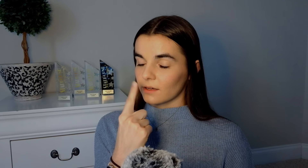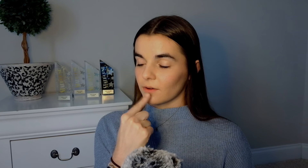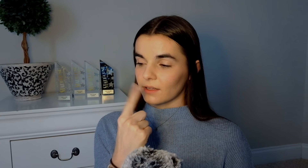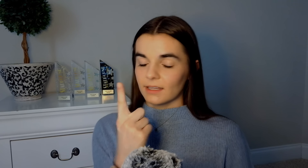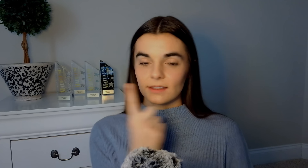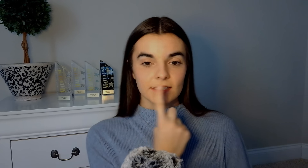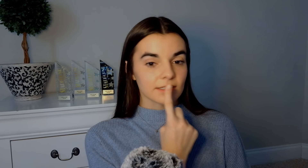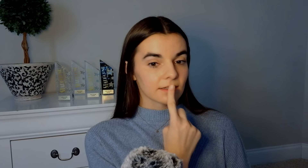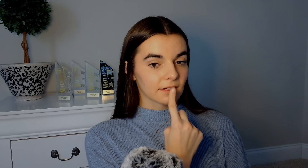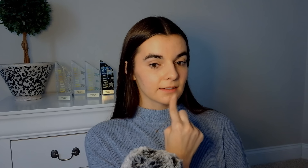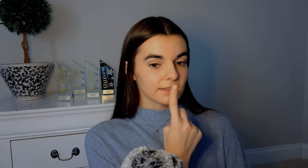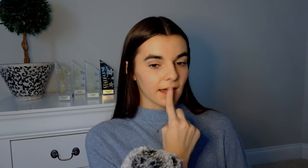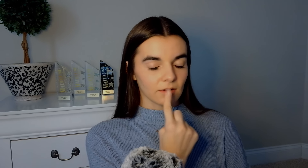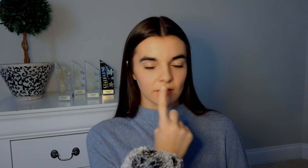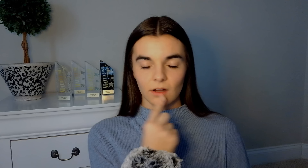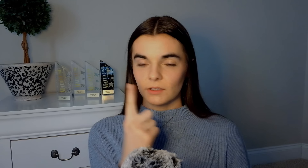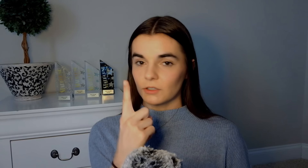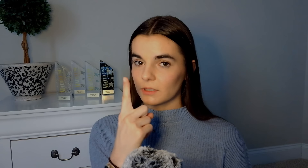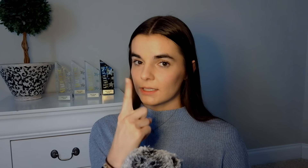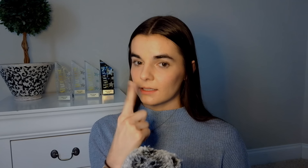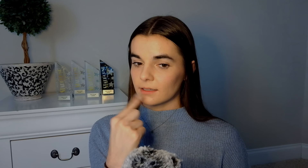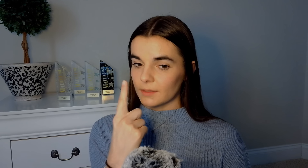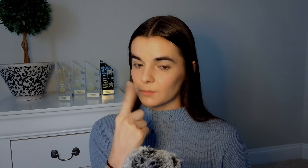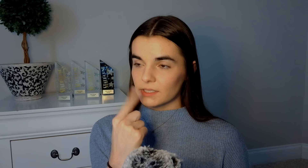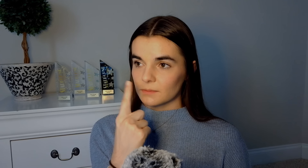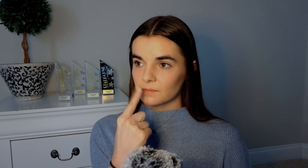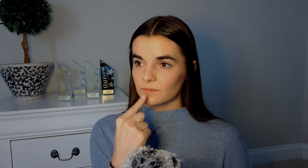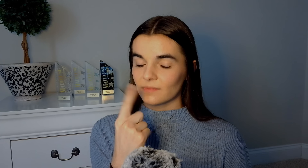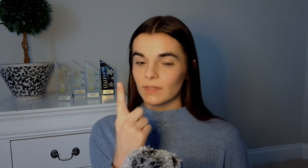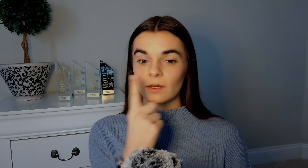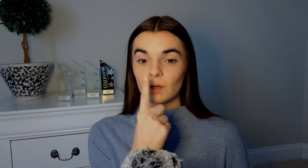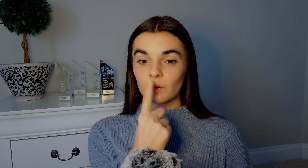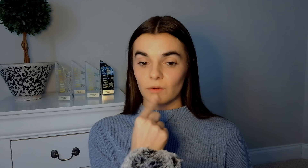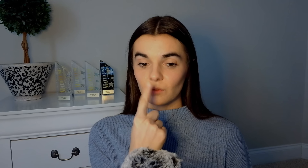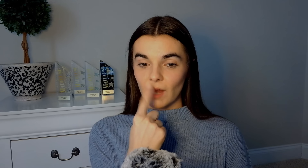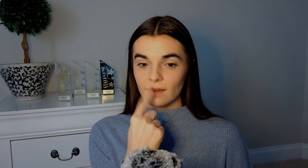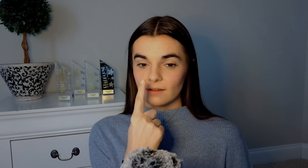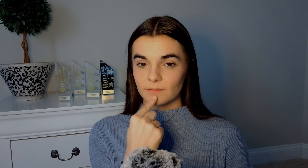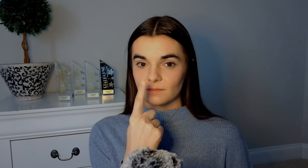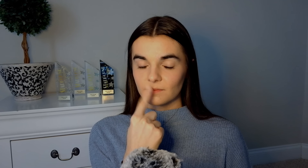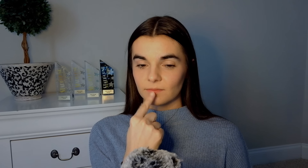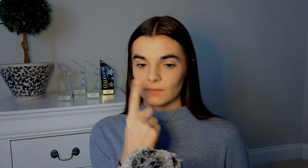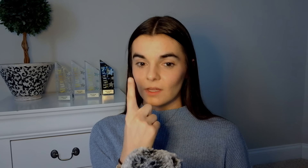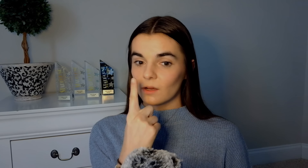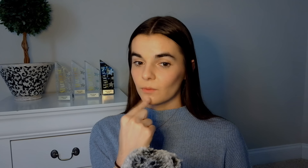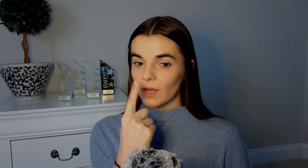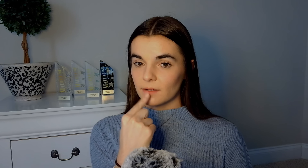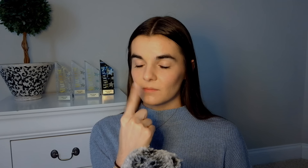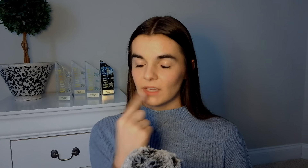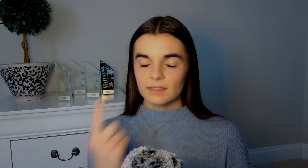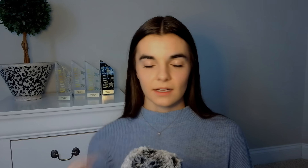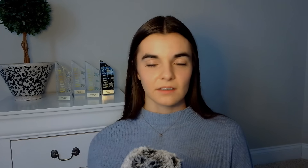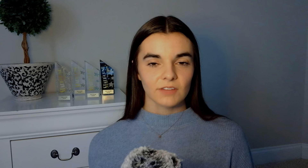going like this, down on your lips. Red. Red. It's kind of